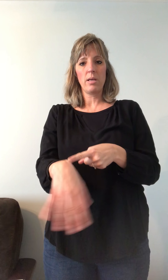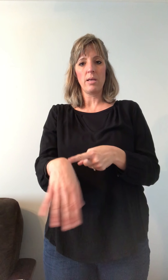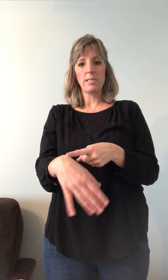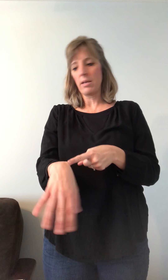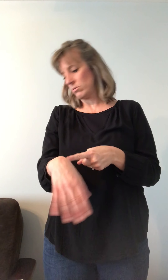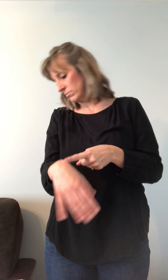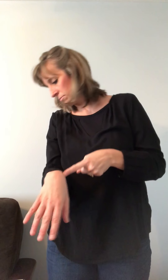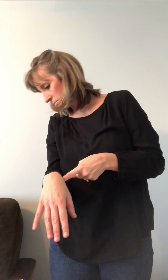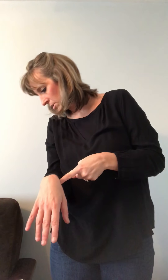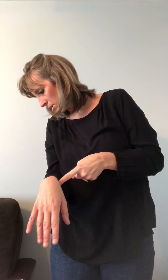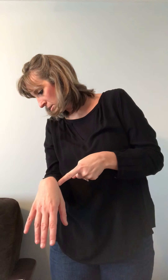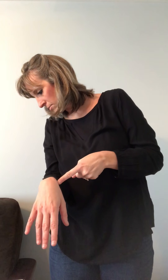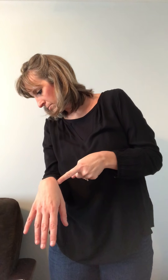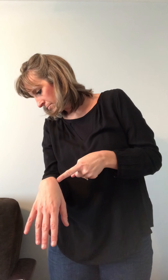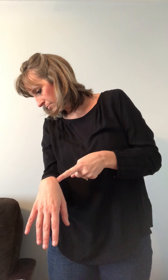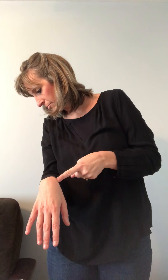hand. Tail.